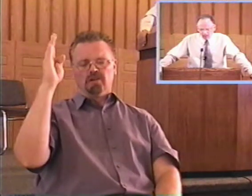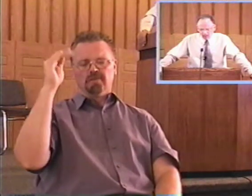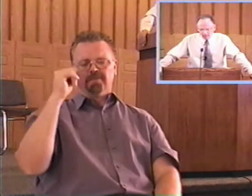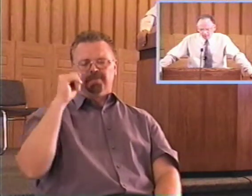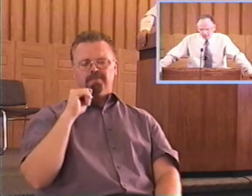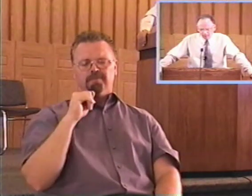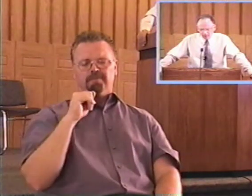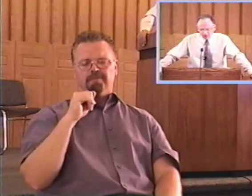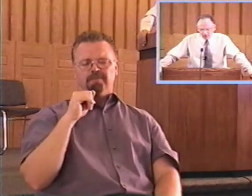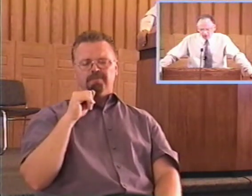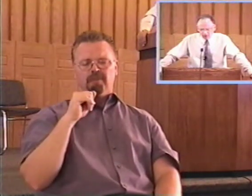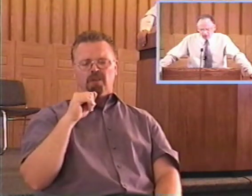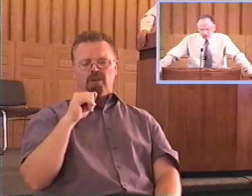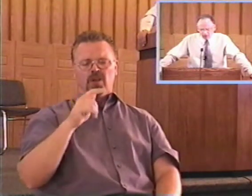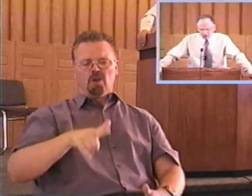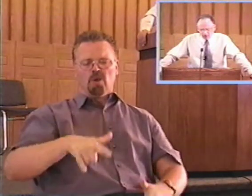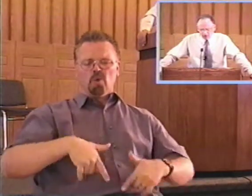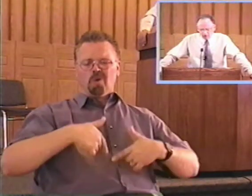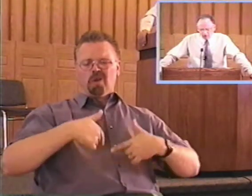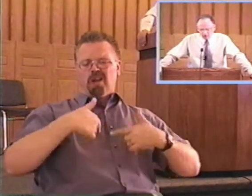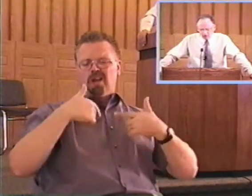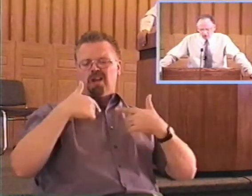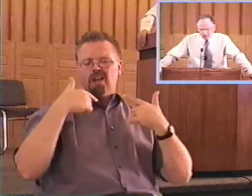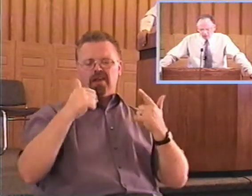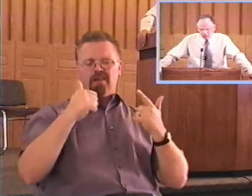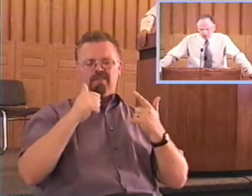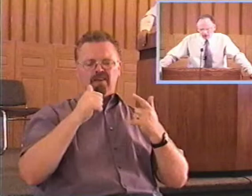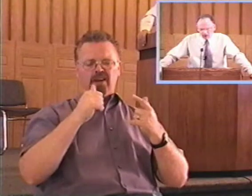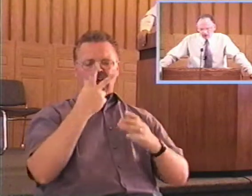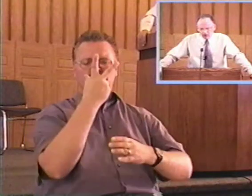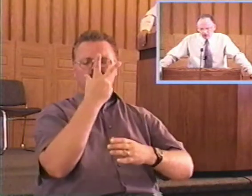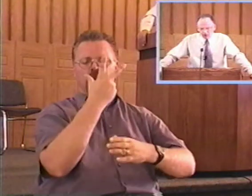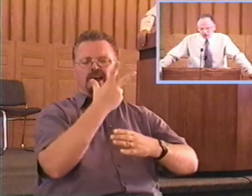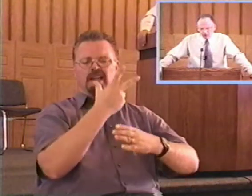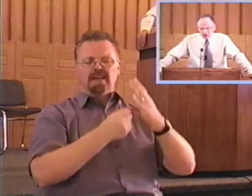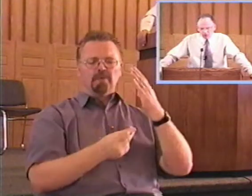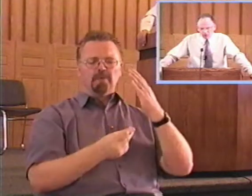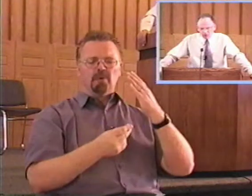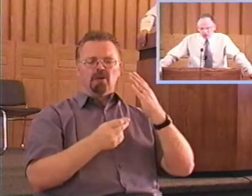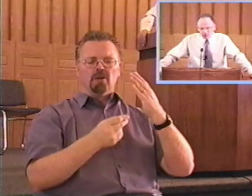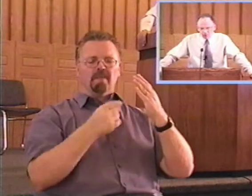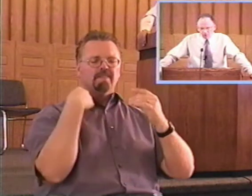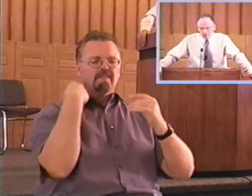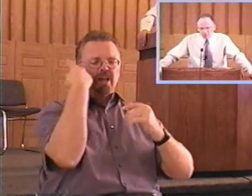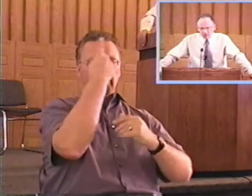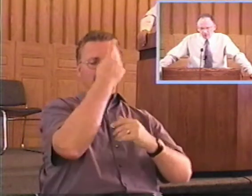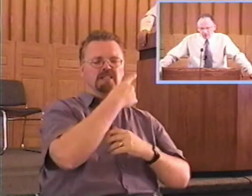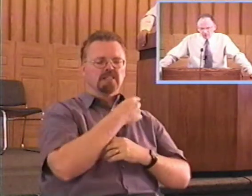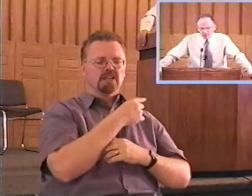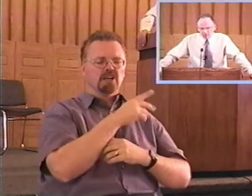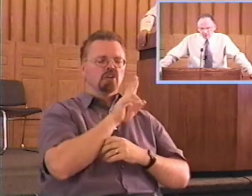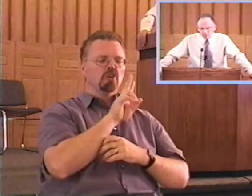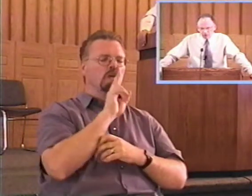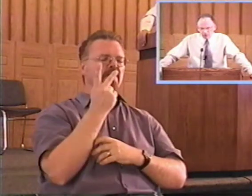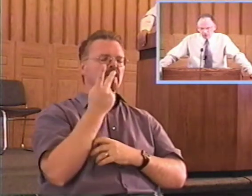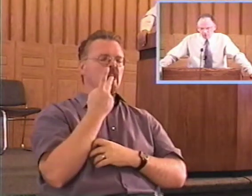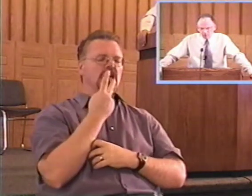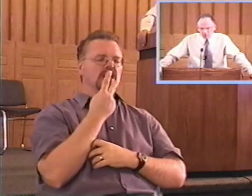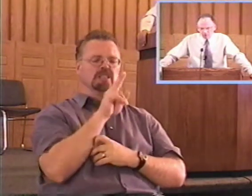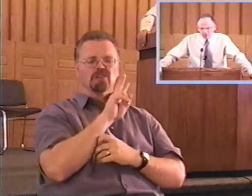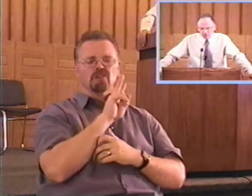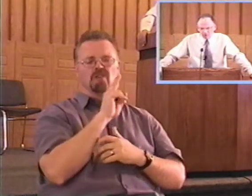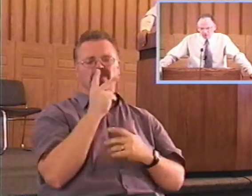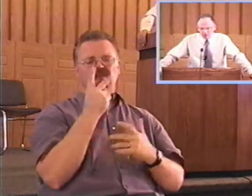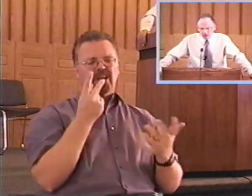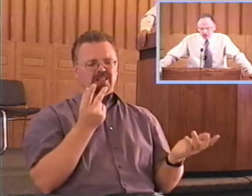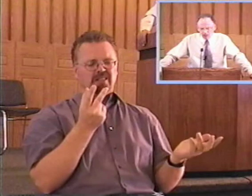We live lives of double standards, and we come in here and so many times we deal